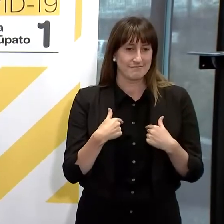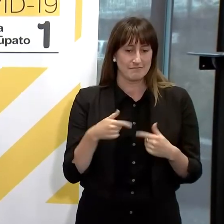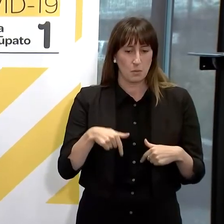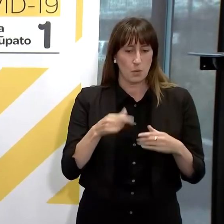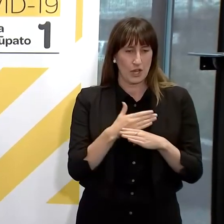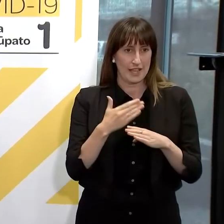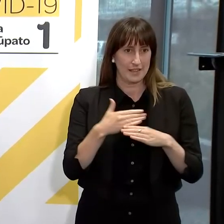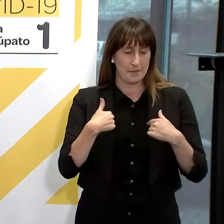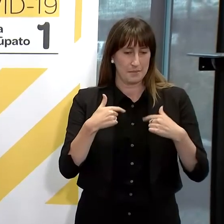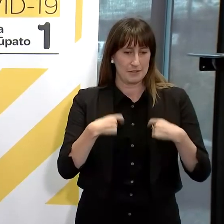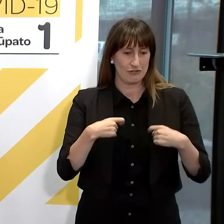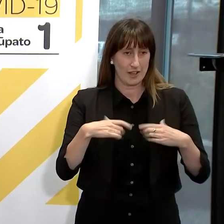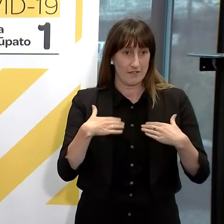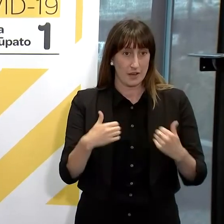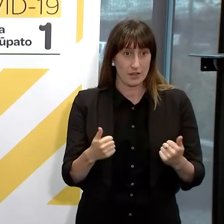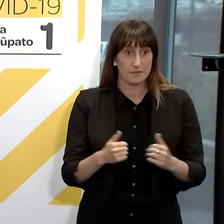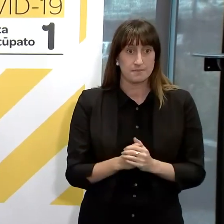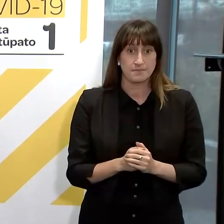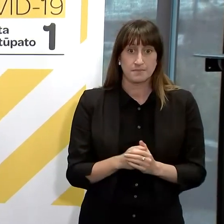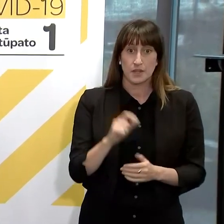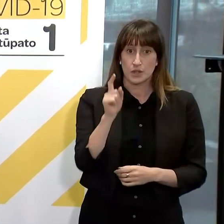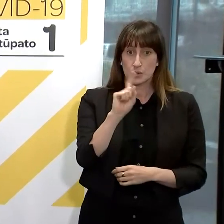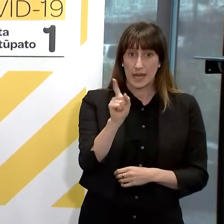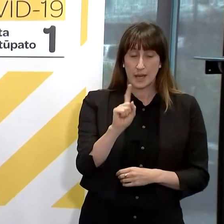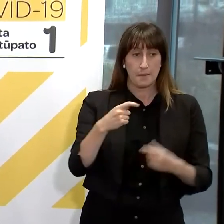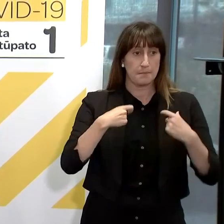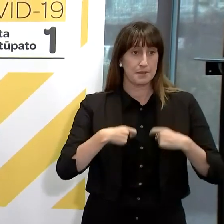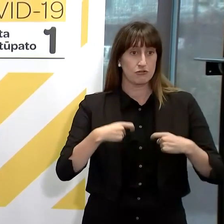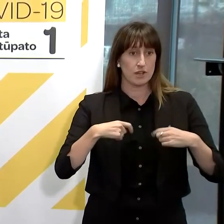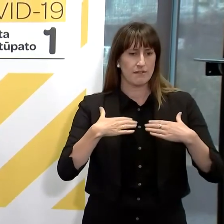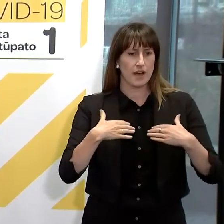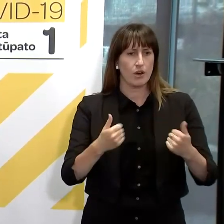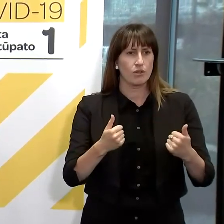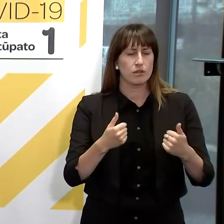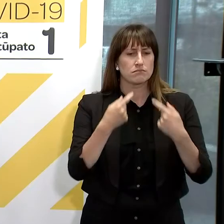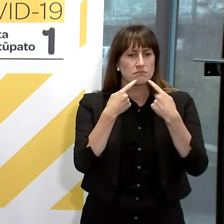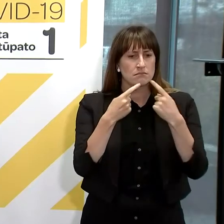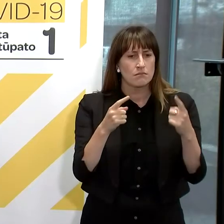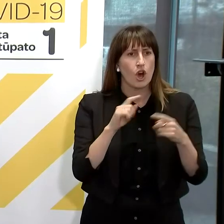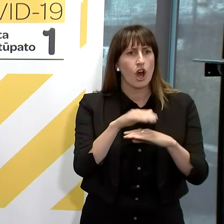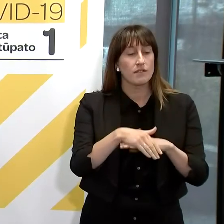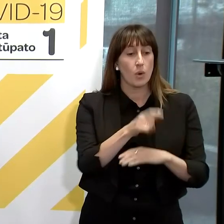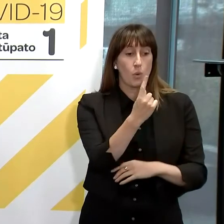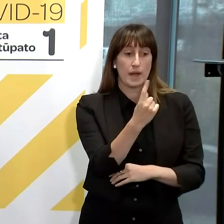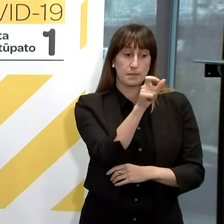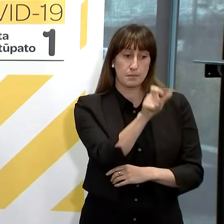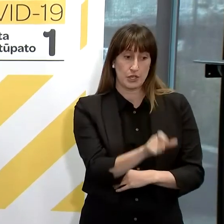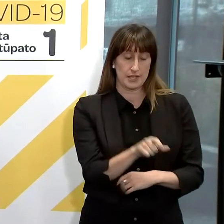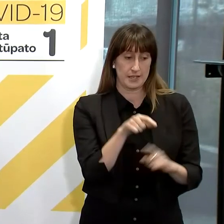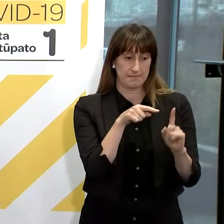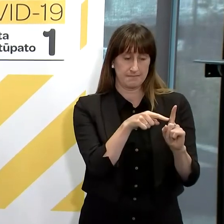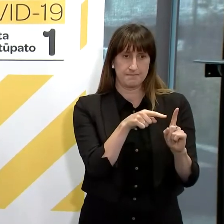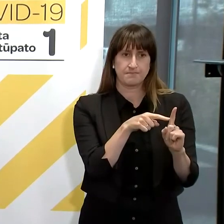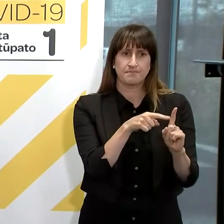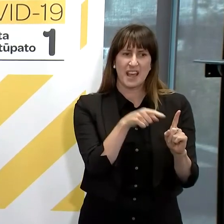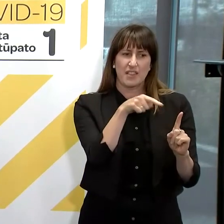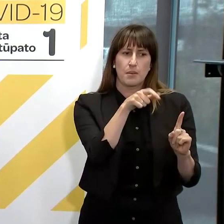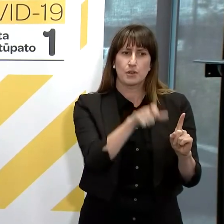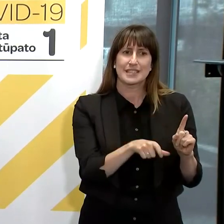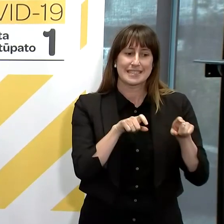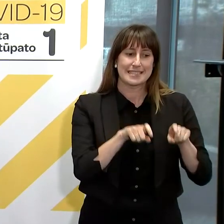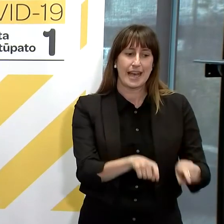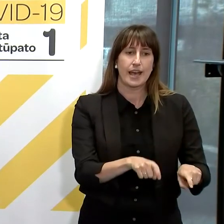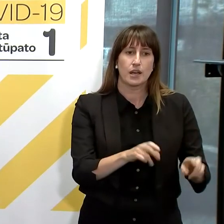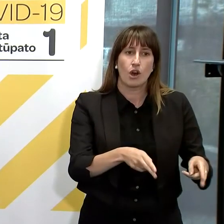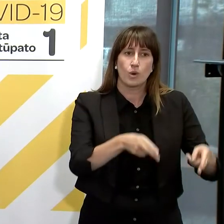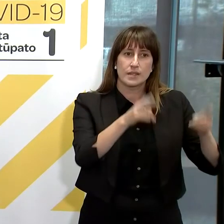of Health is confirming an individual who had previously been a guest at the managed isolation facility at the Pullman